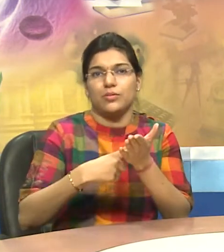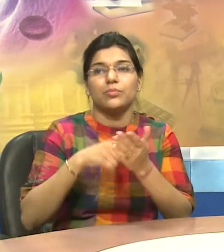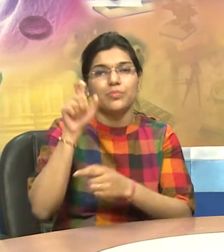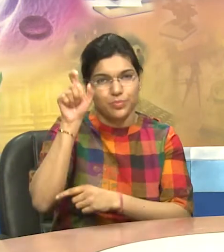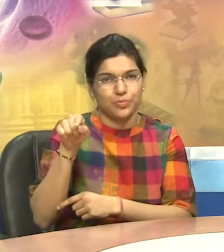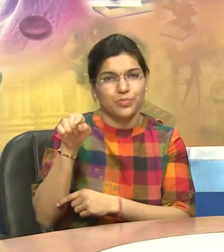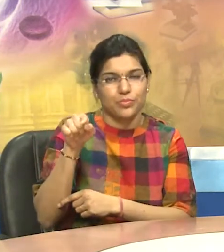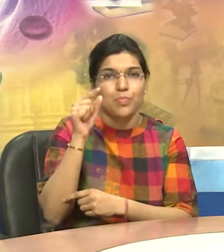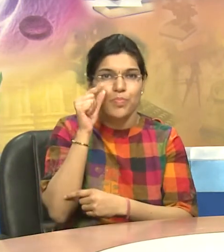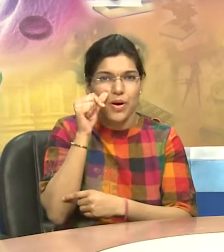Nasir,